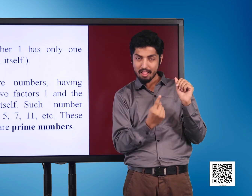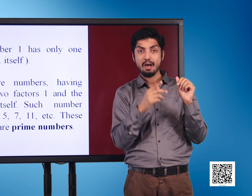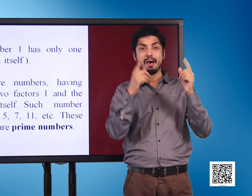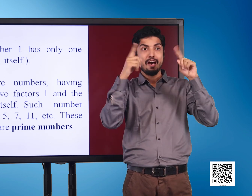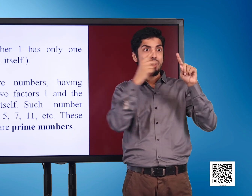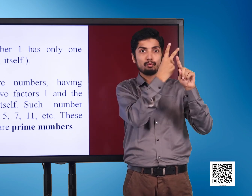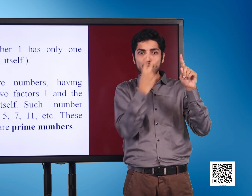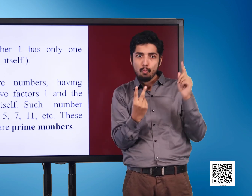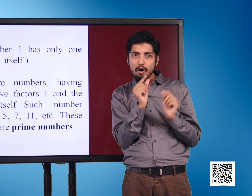Such numbers are 2,